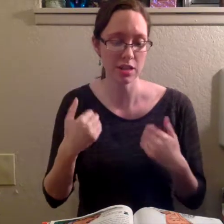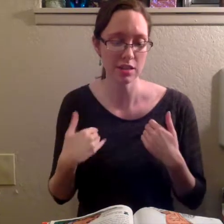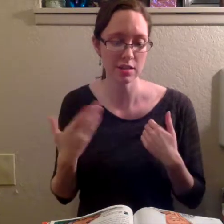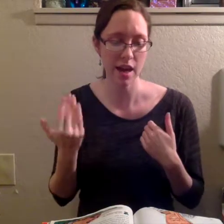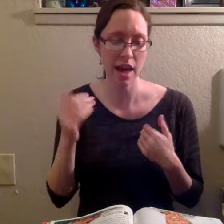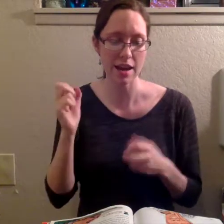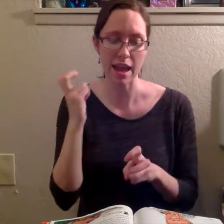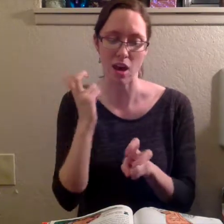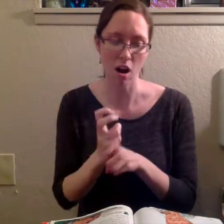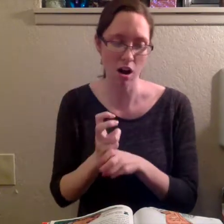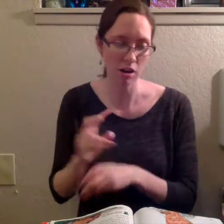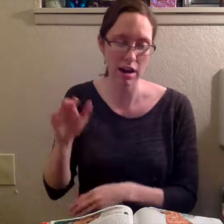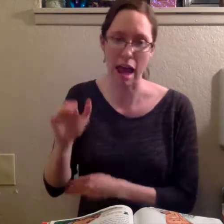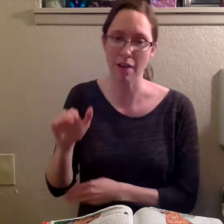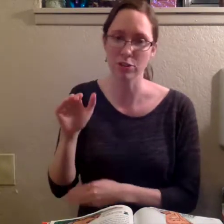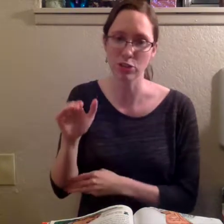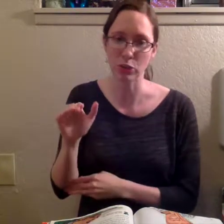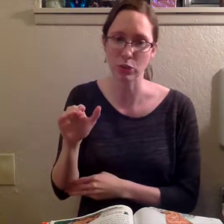she's had a hard afternoon,